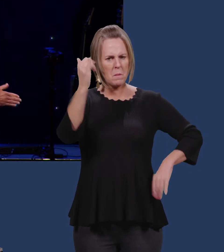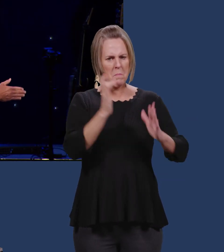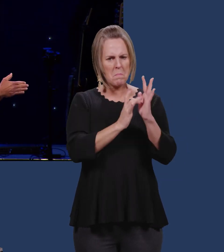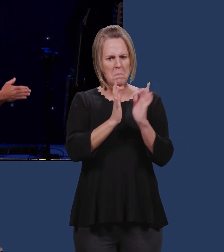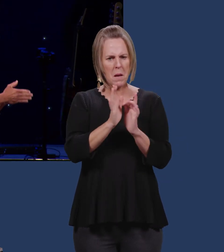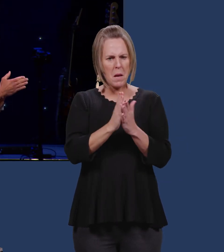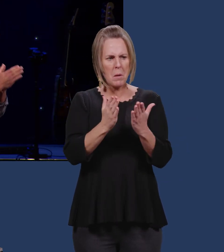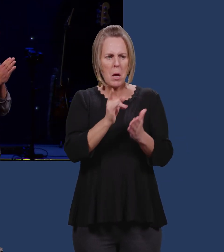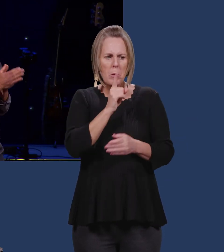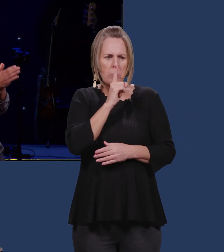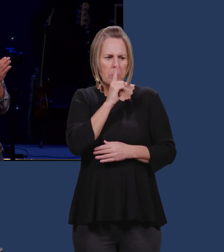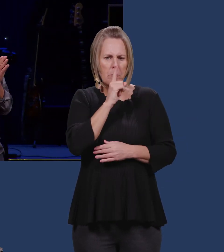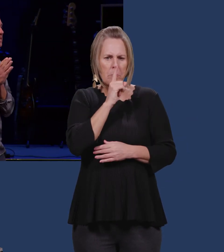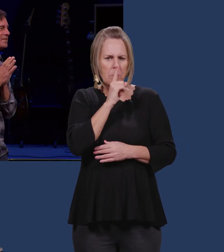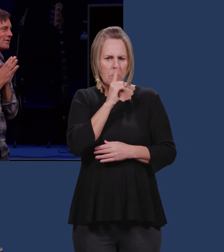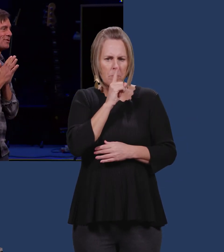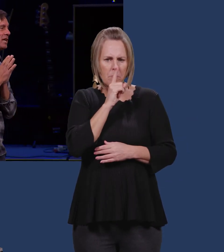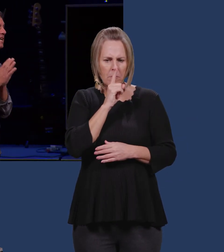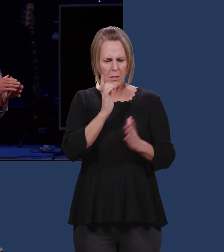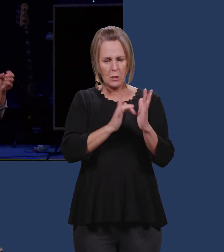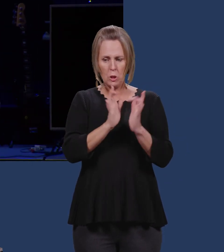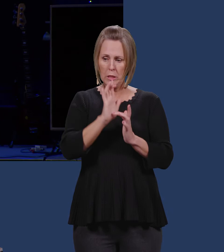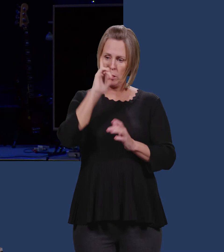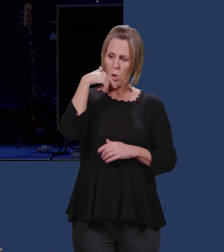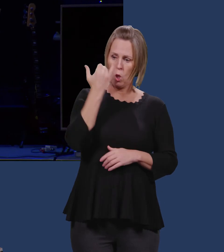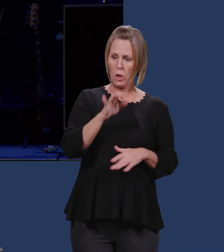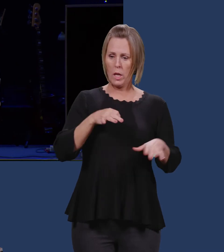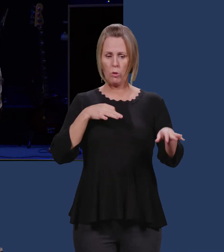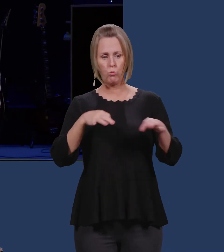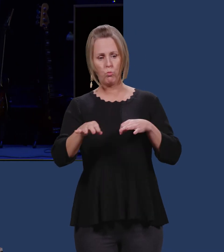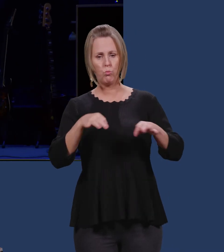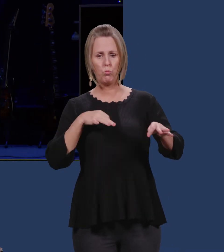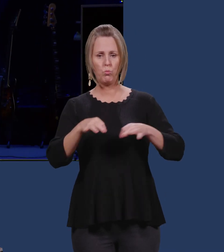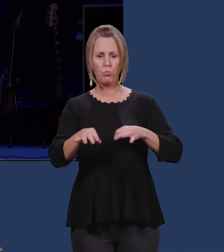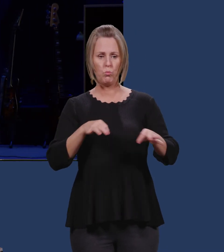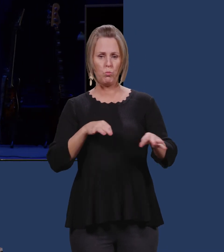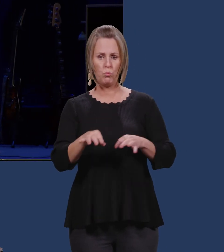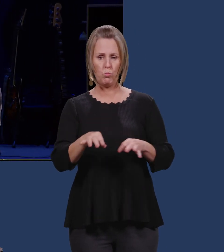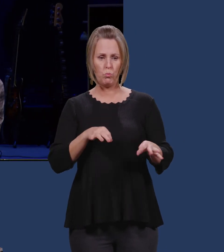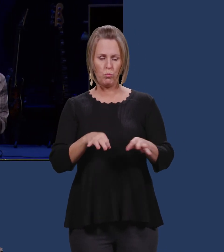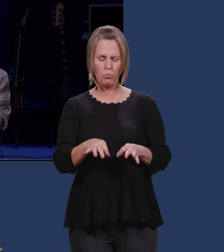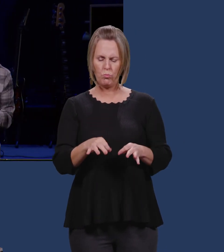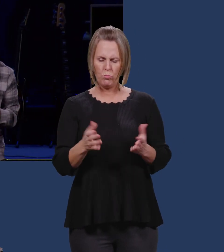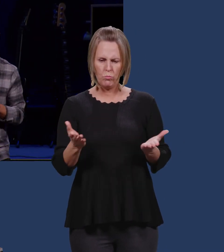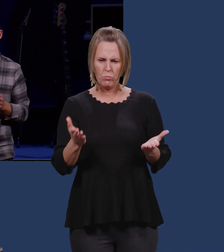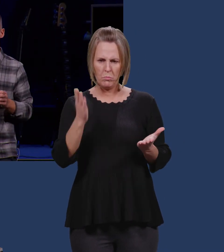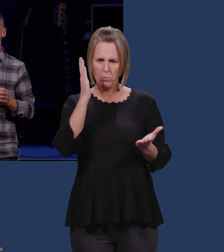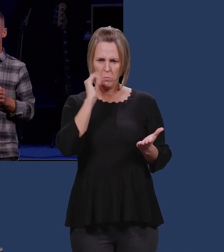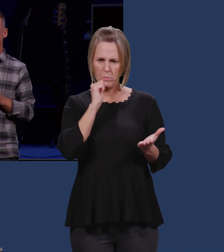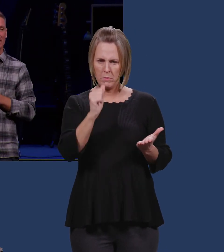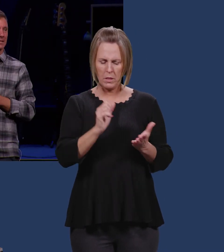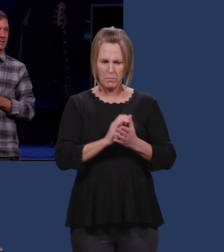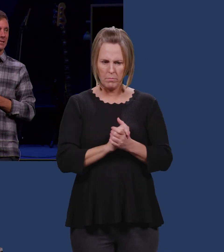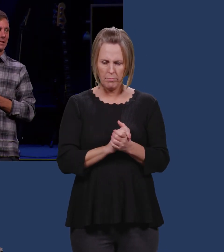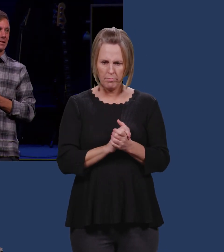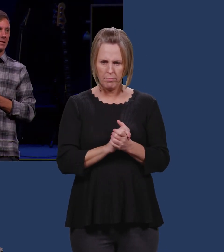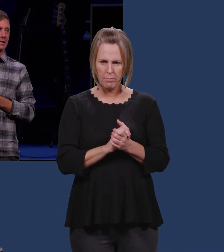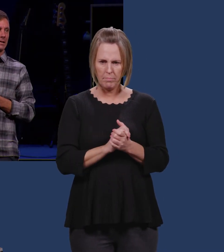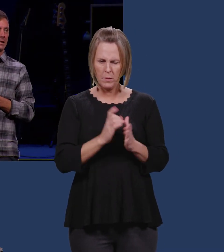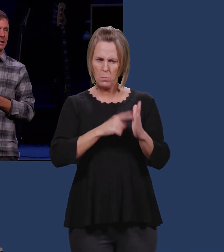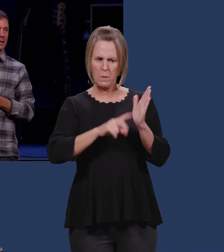so quiet on the physical description of Jesus? Does the Bible have something to say to us in that